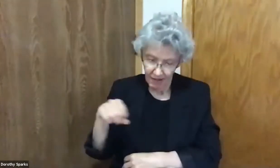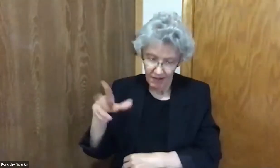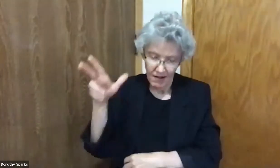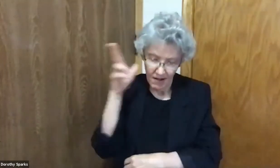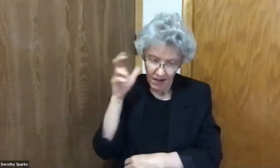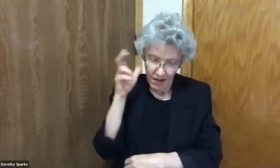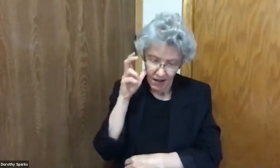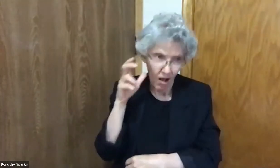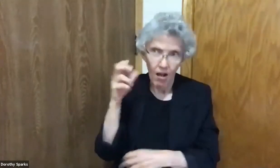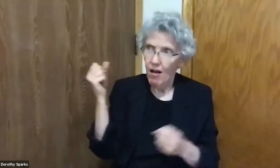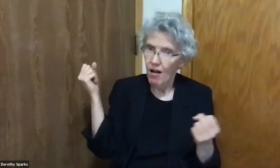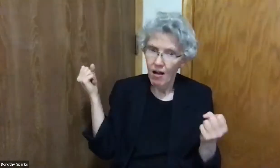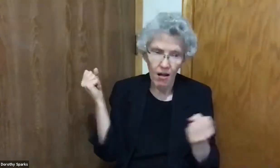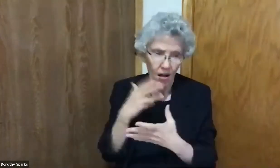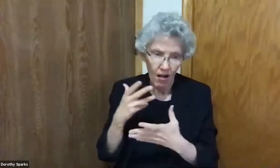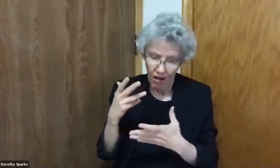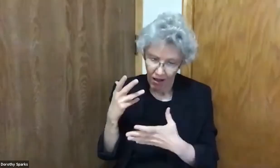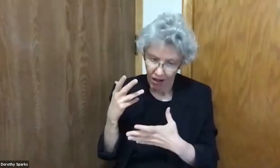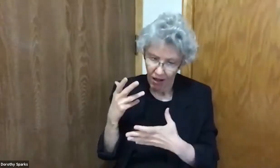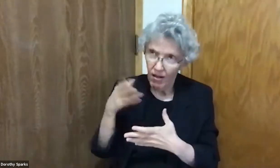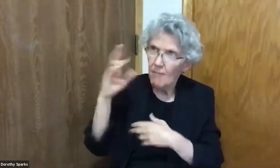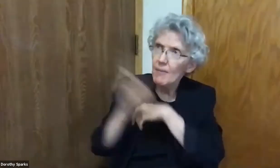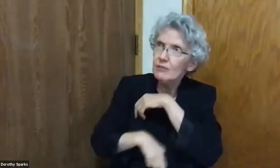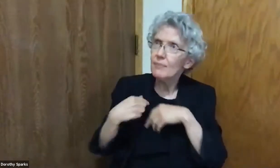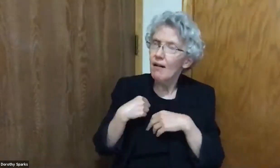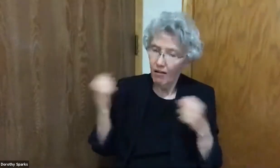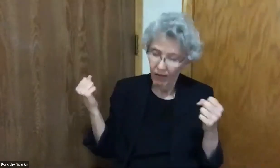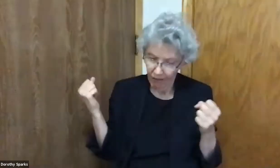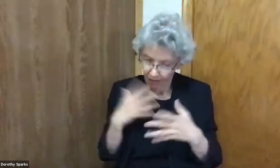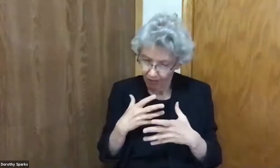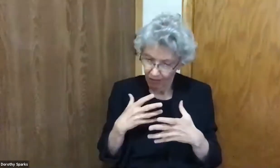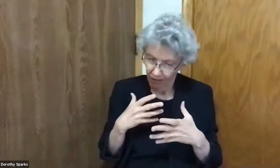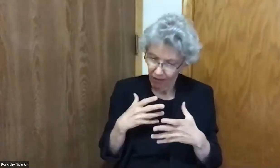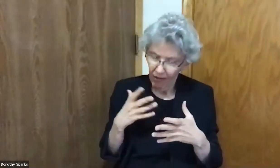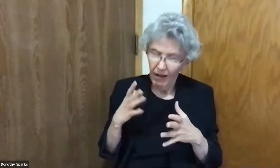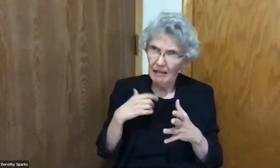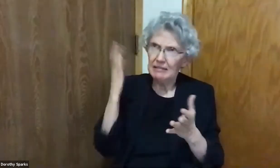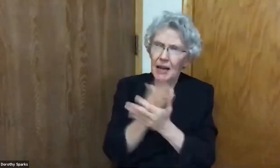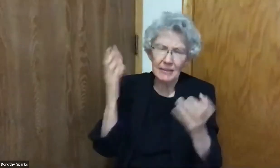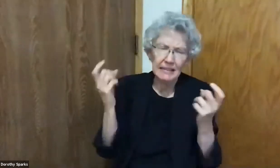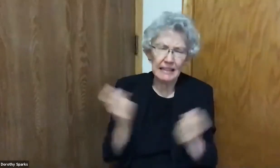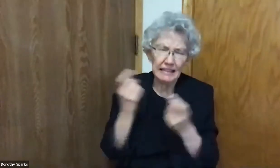And maybe they will stop sinning when they hear what terrible things I plan for them.